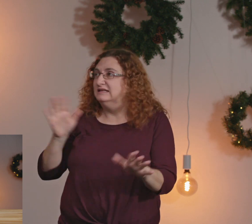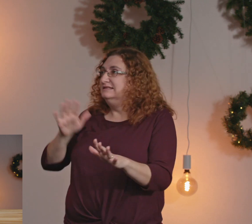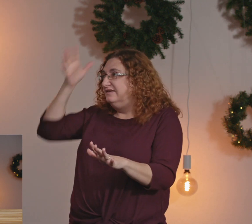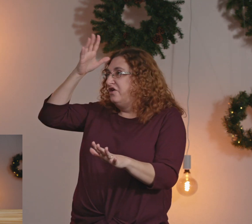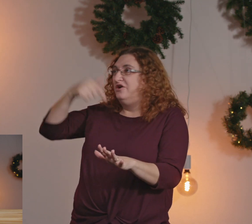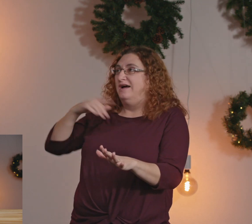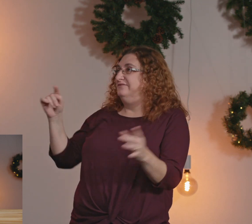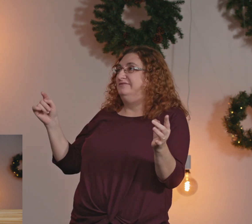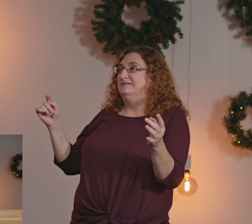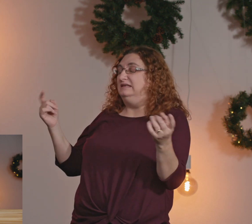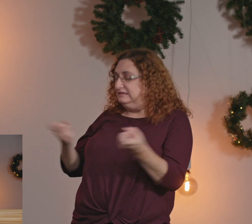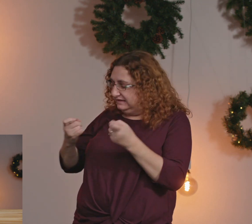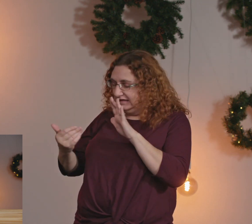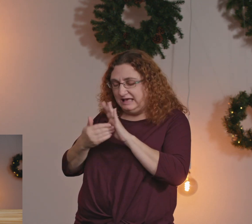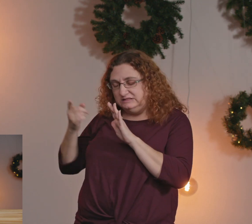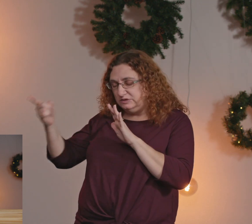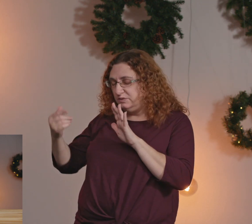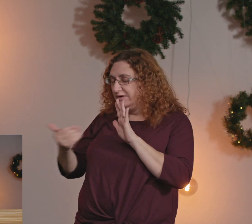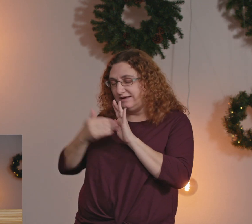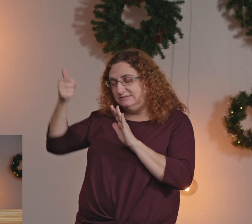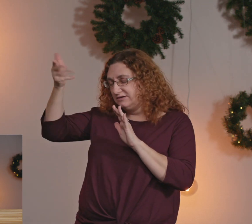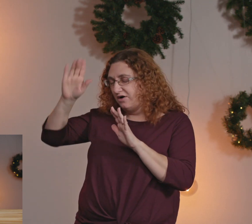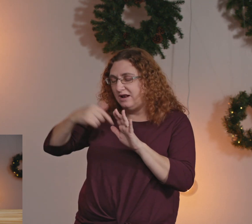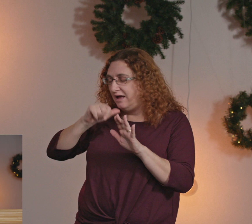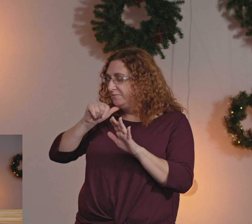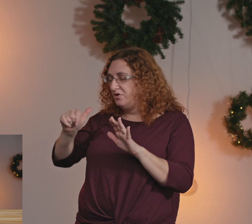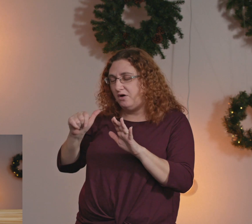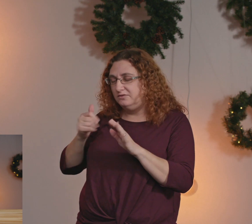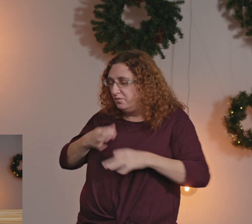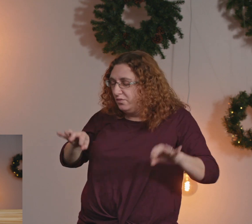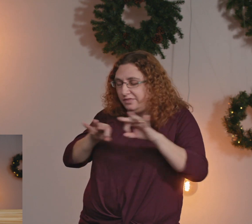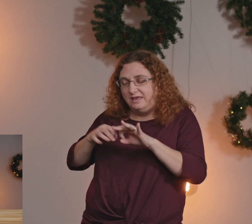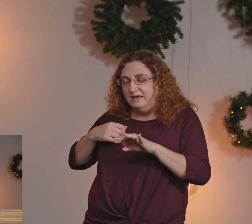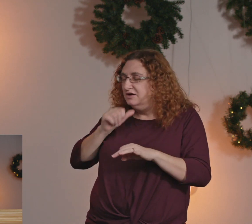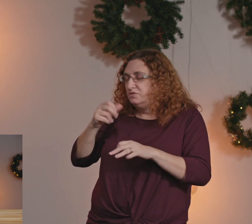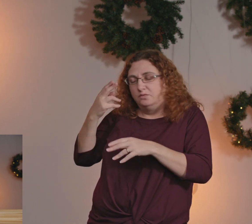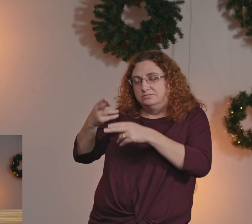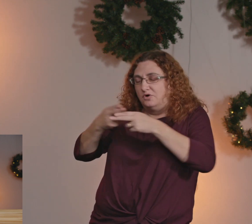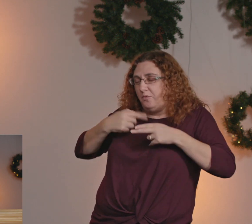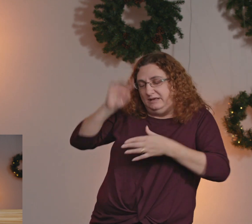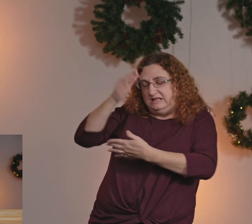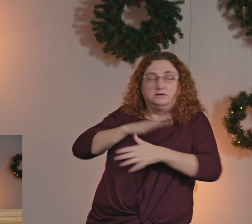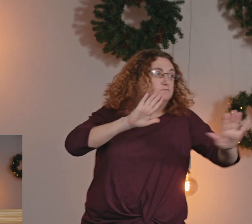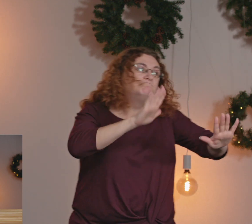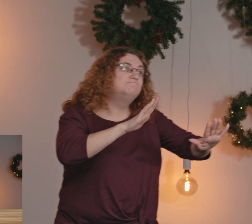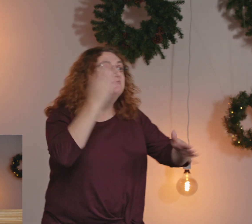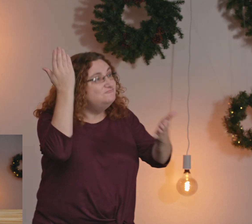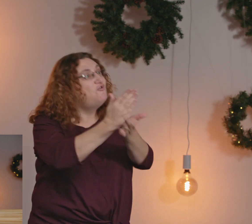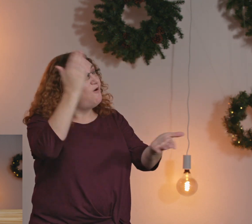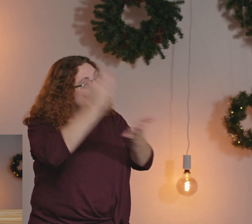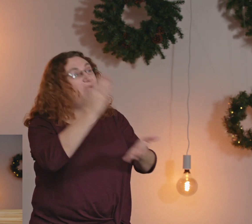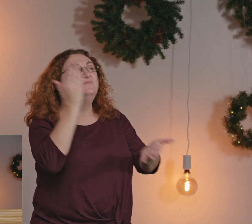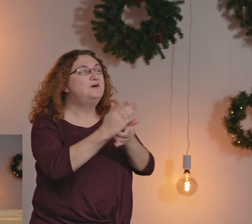I've sinned against you and against God, and I'm no longer worthy to be called your son. And the father kind of cuts him off and says, nah,